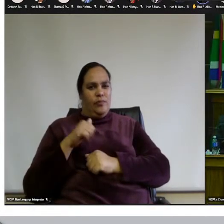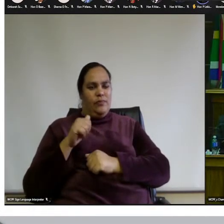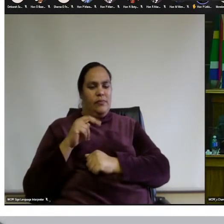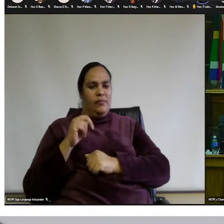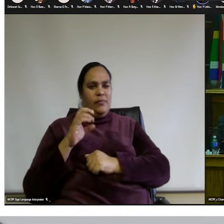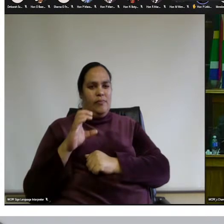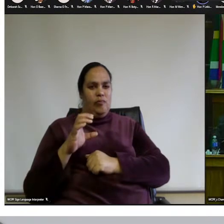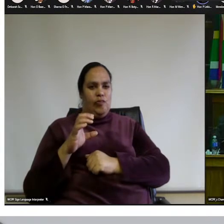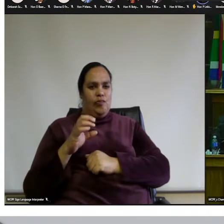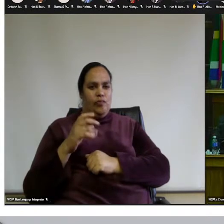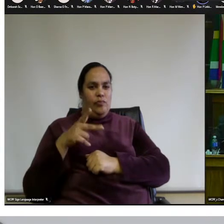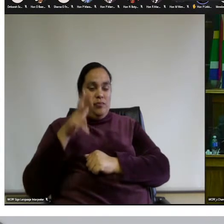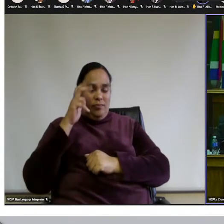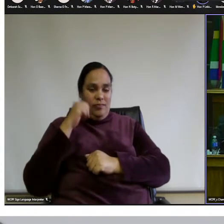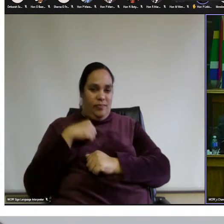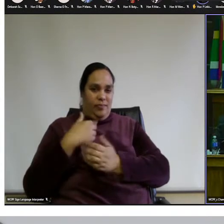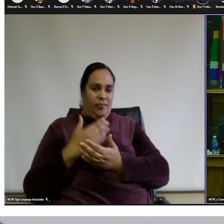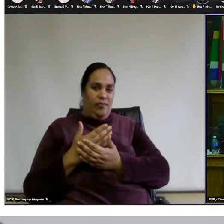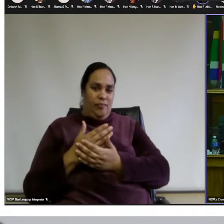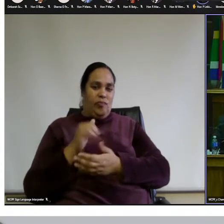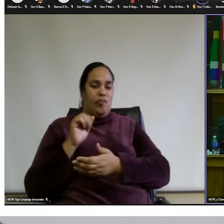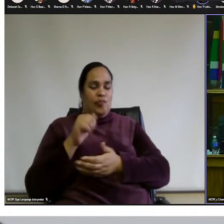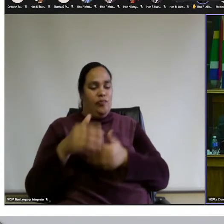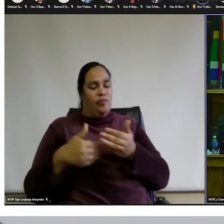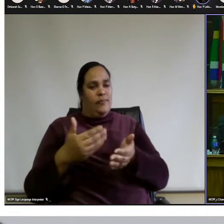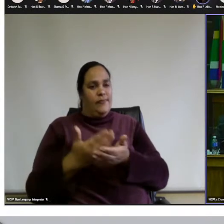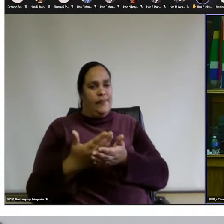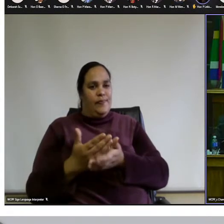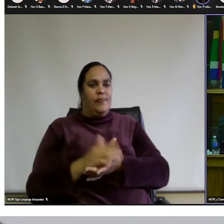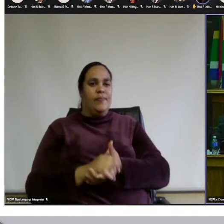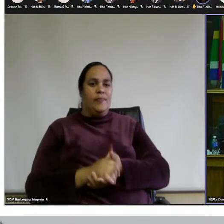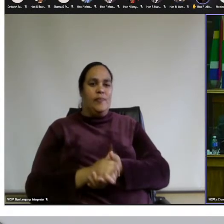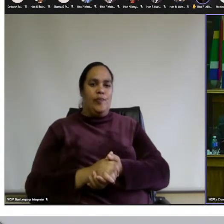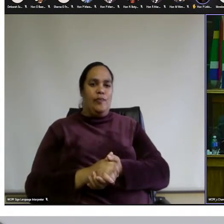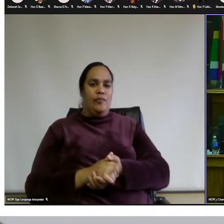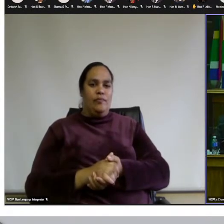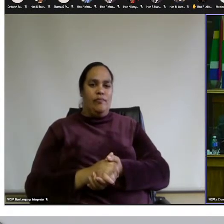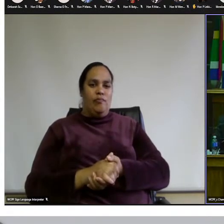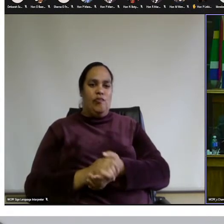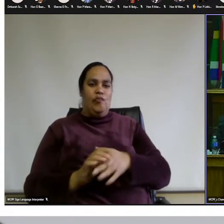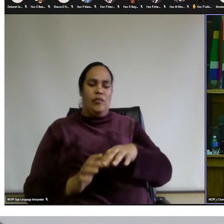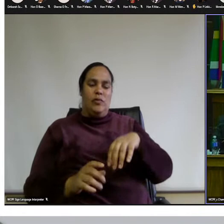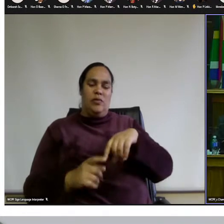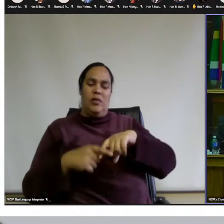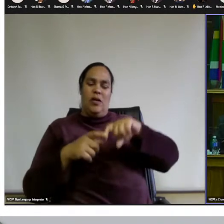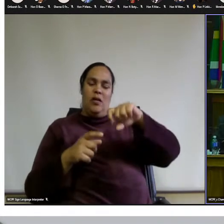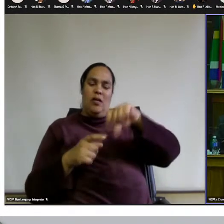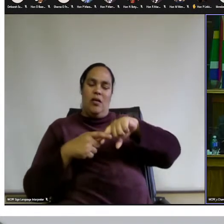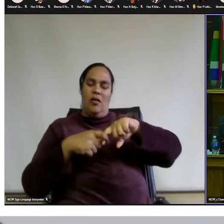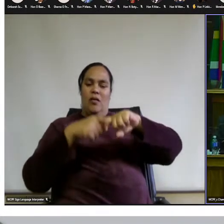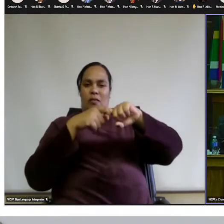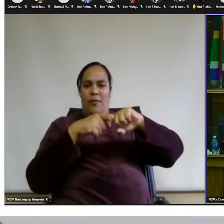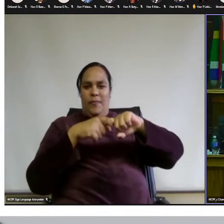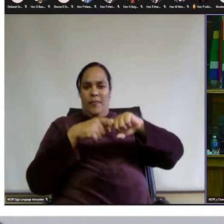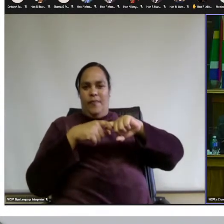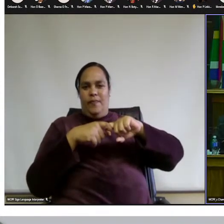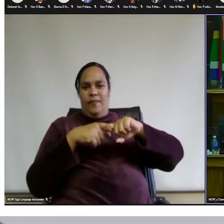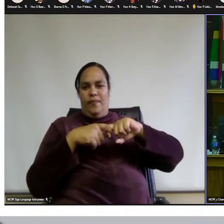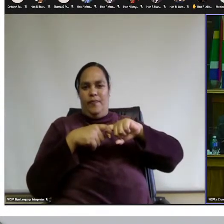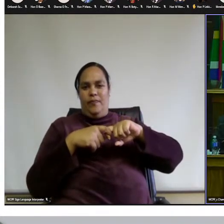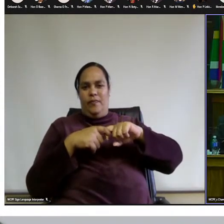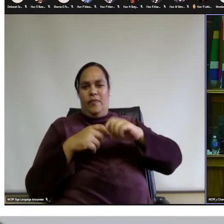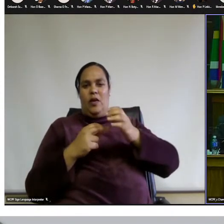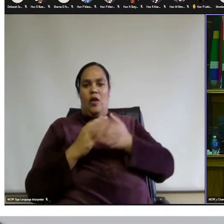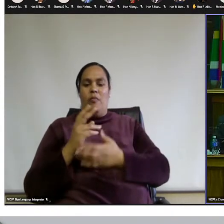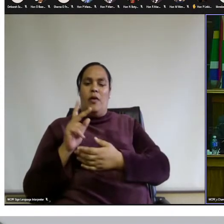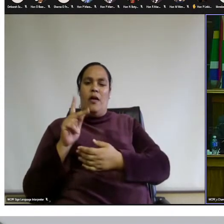Am I audible, Speaker? Yes, you may proceed. 1 minute, Honourable Leke, okay, Honourable Philander, I will call you